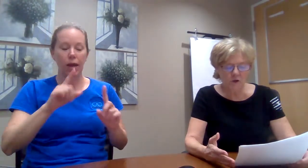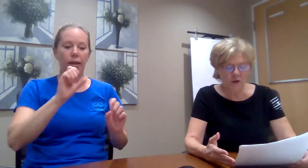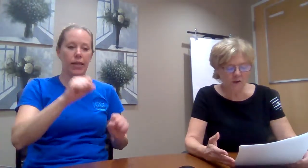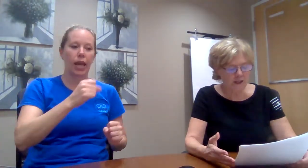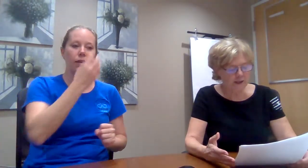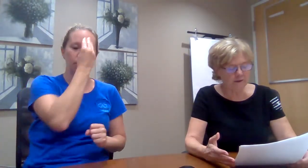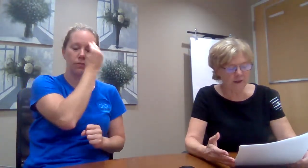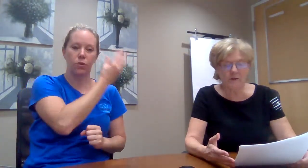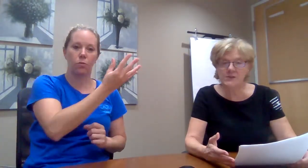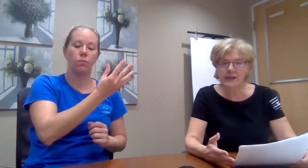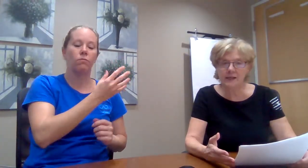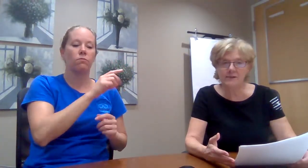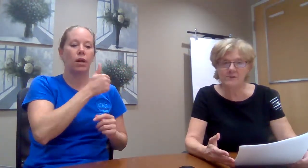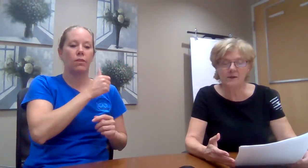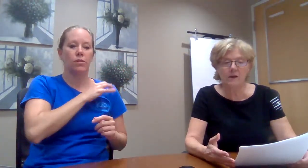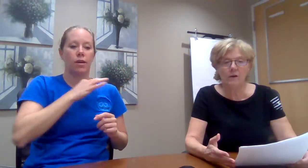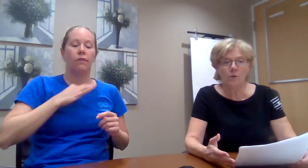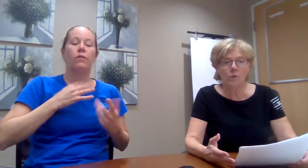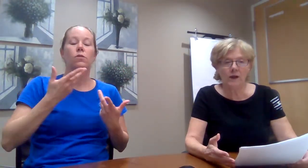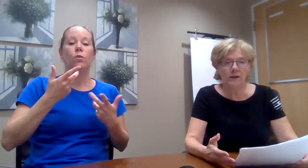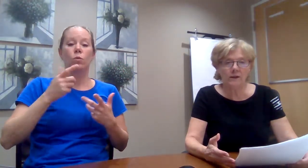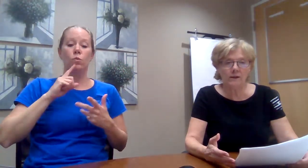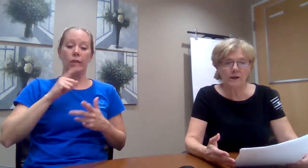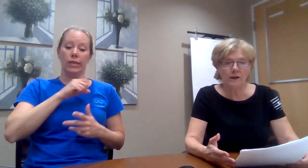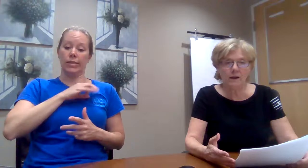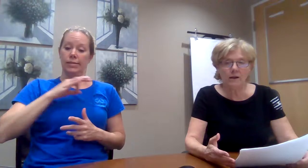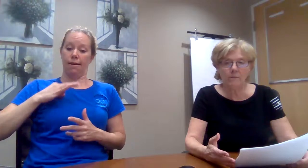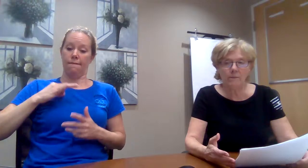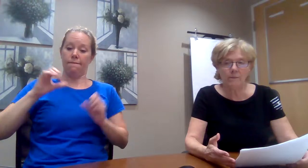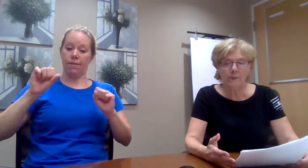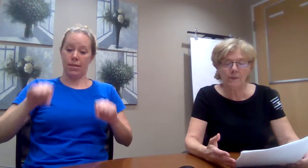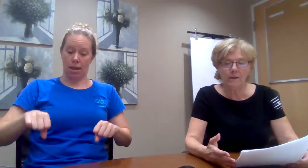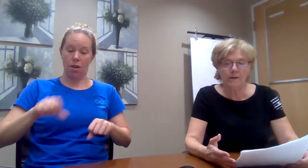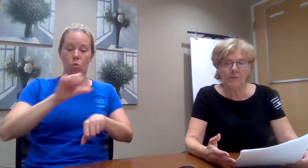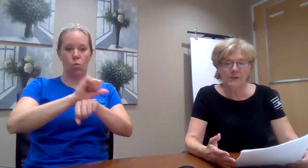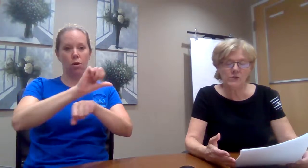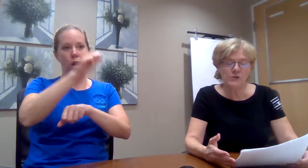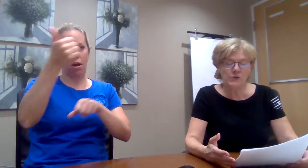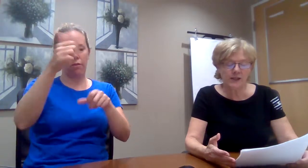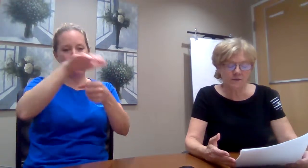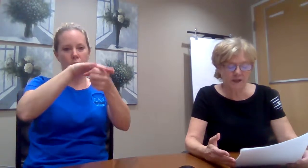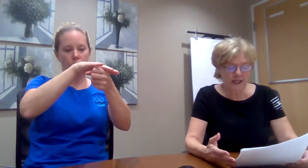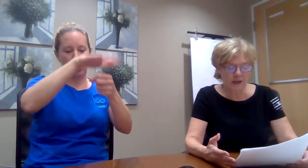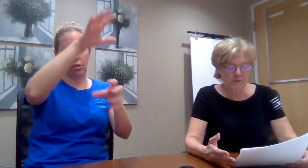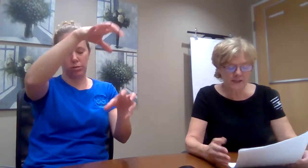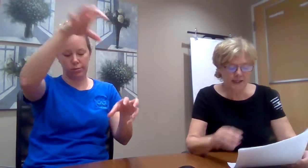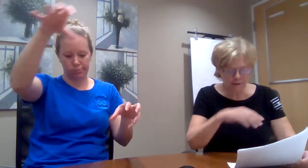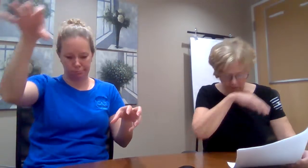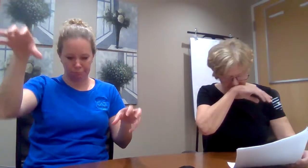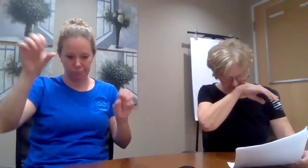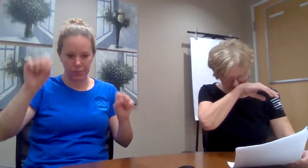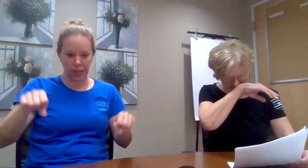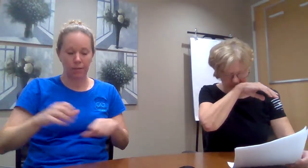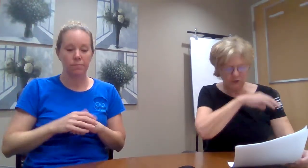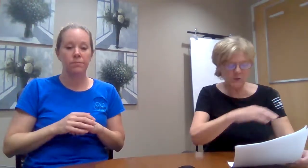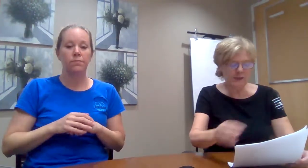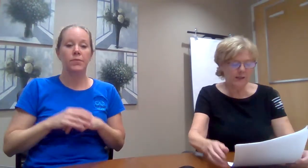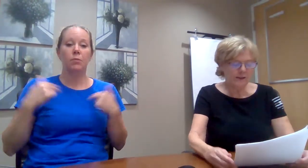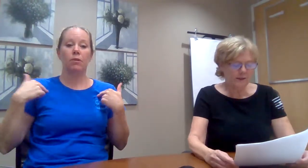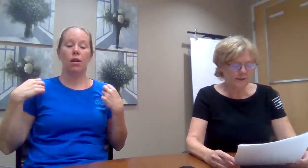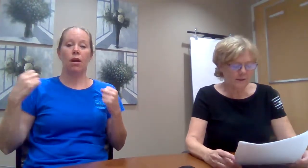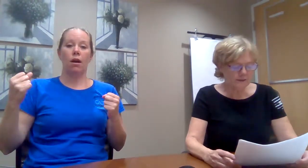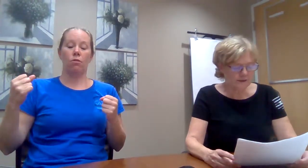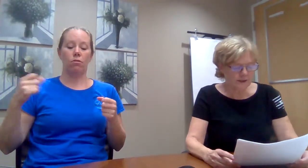in other non-healthcare settings. When the ministry's directive came saying, excuse